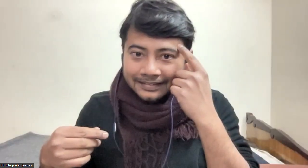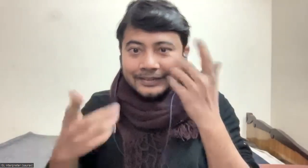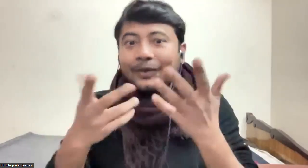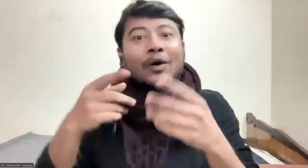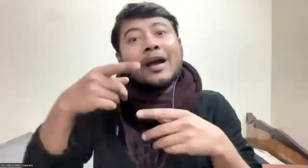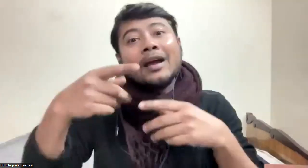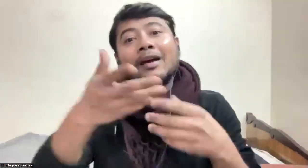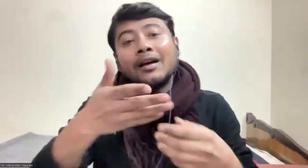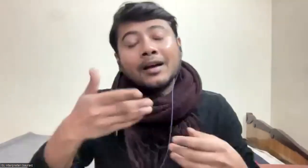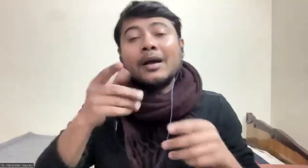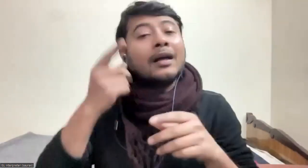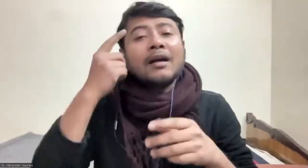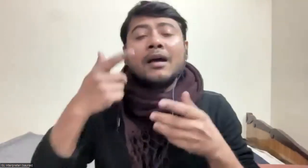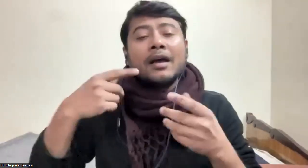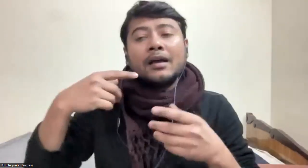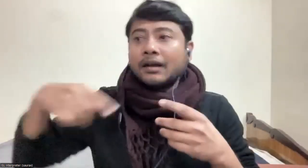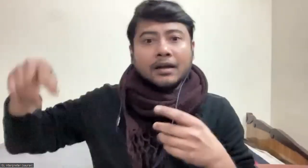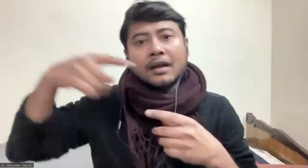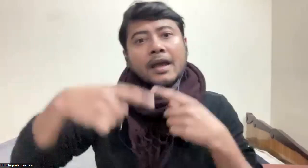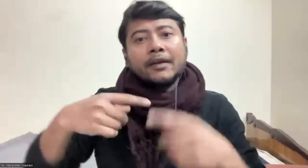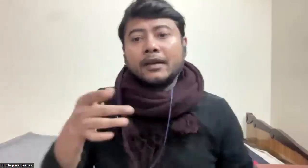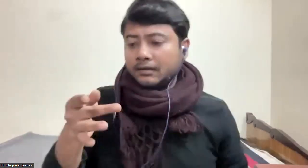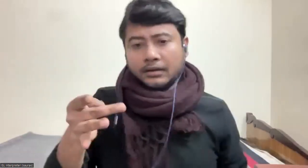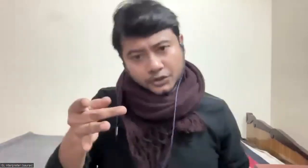imaginated, then it is a big offense, and we need to